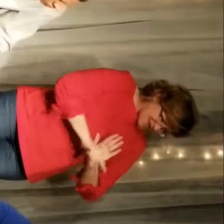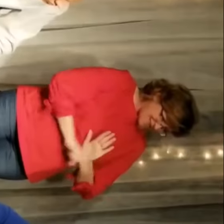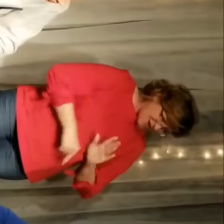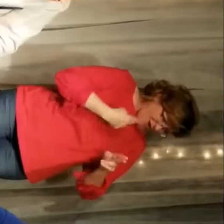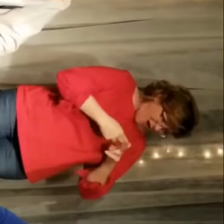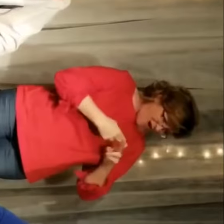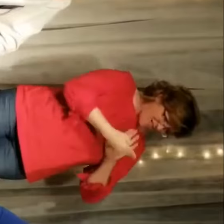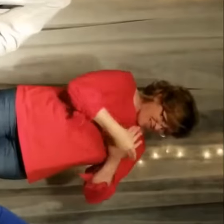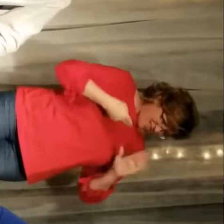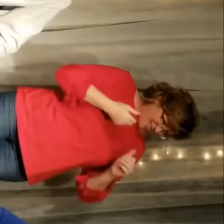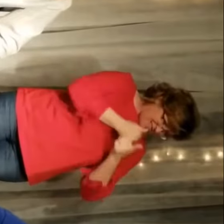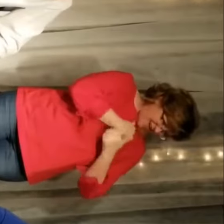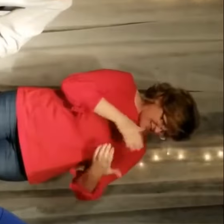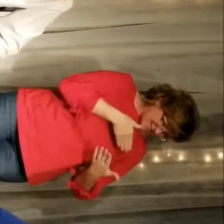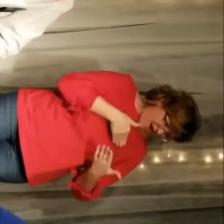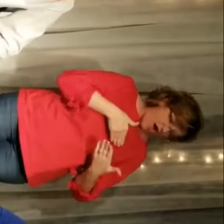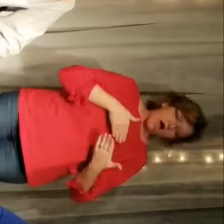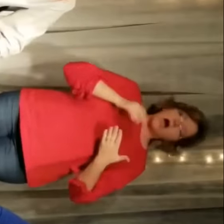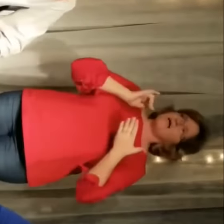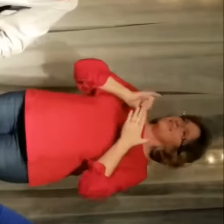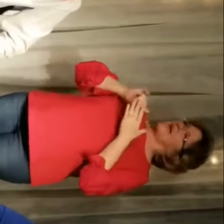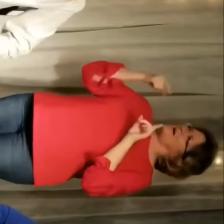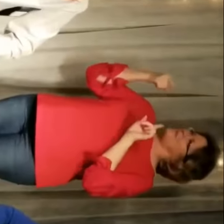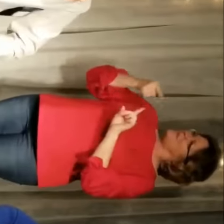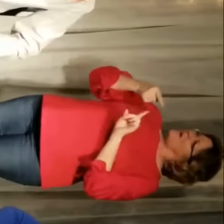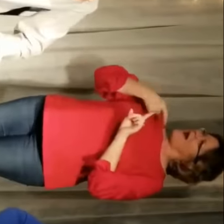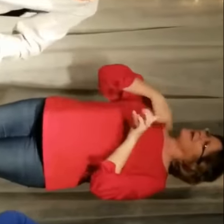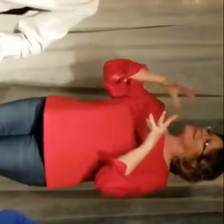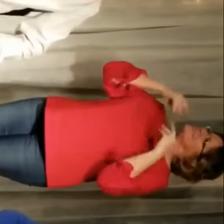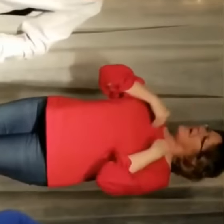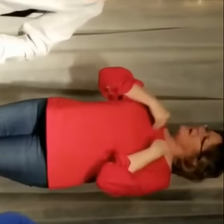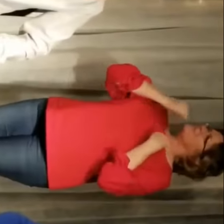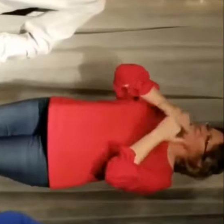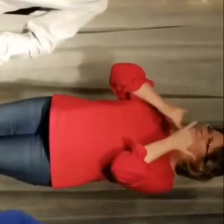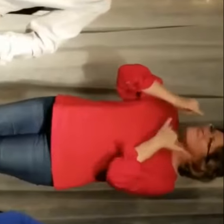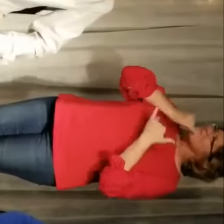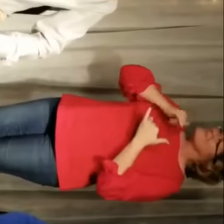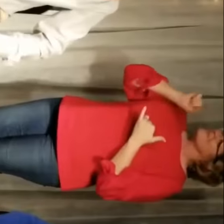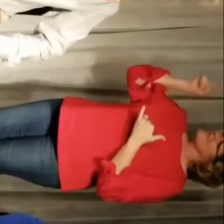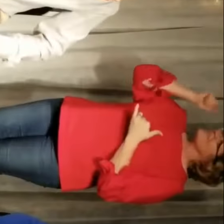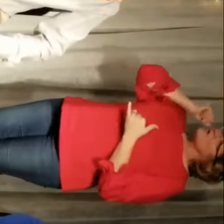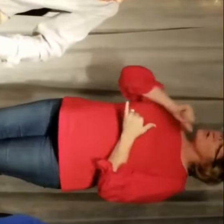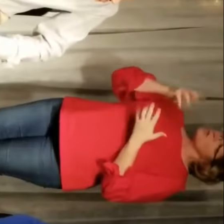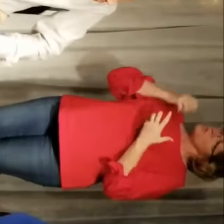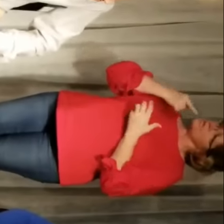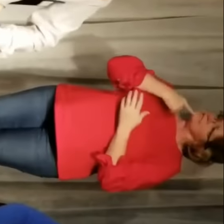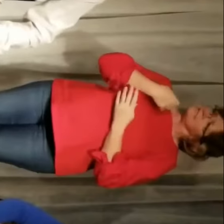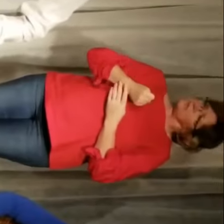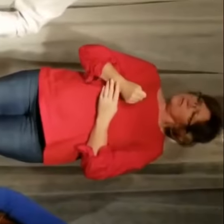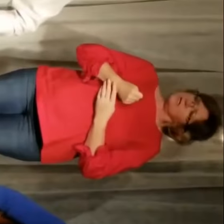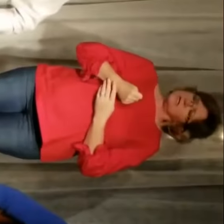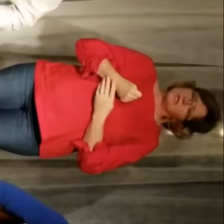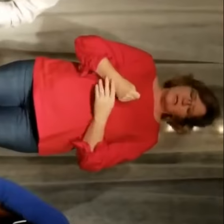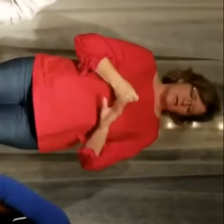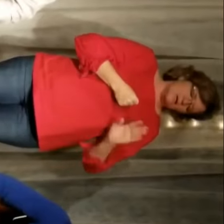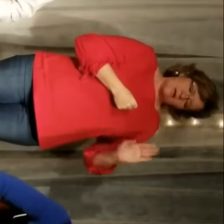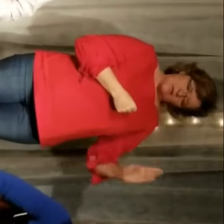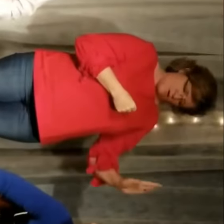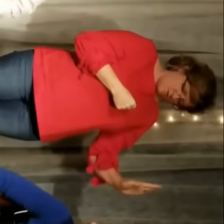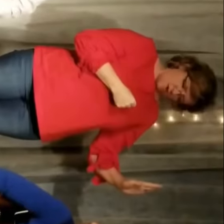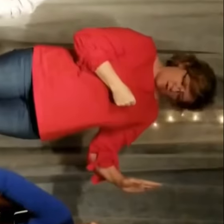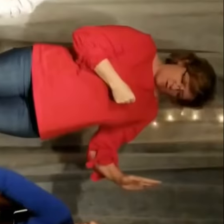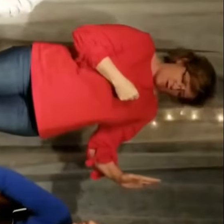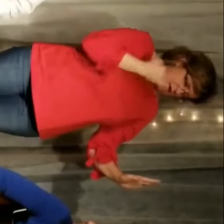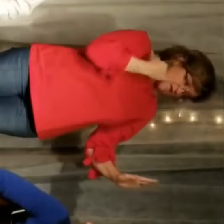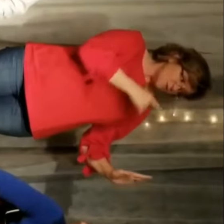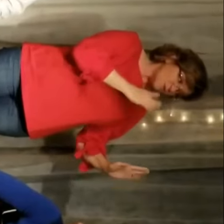song. It's a song about how I'm accepting her faults. Isn't that what a girl wants in a serious relationship? Here's a hint. If you mention them,